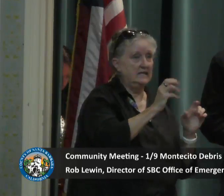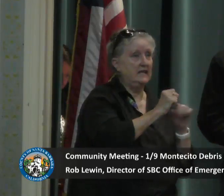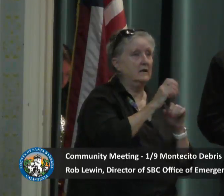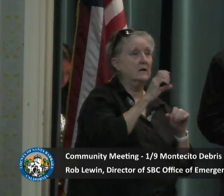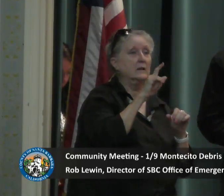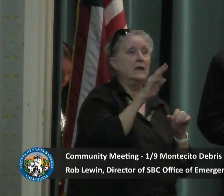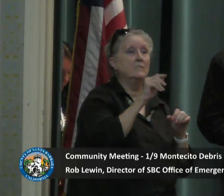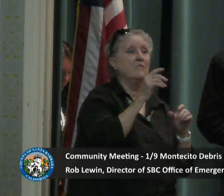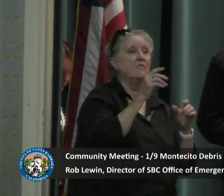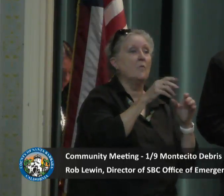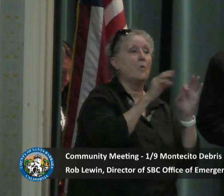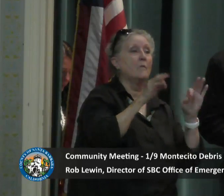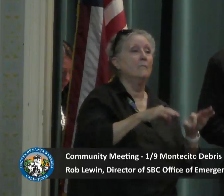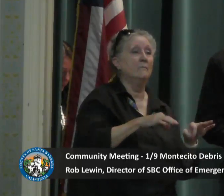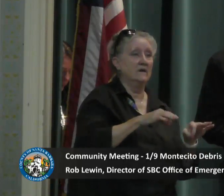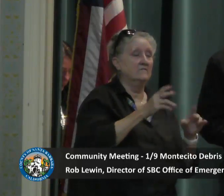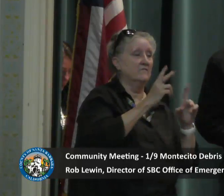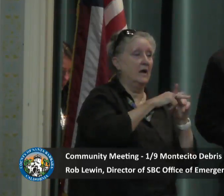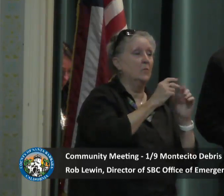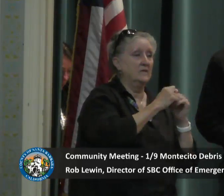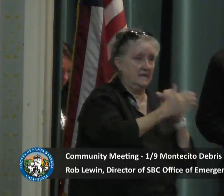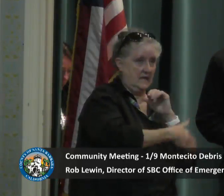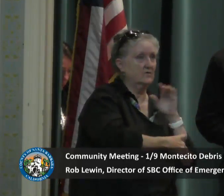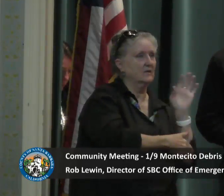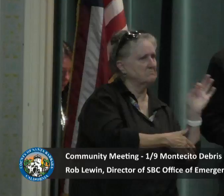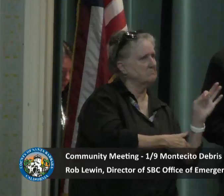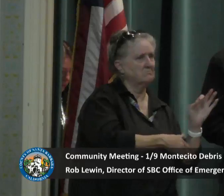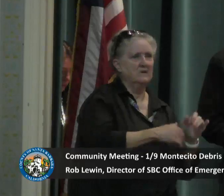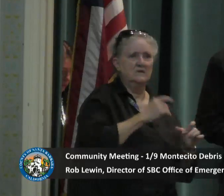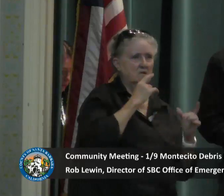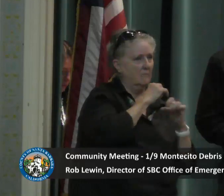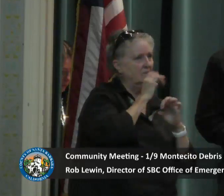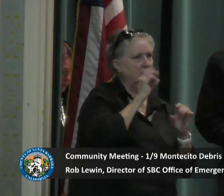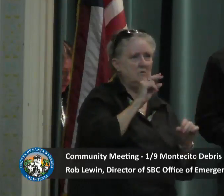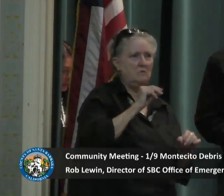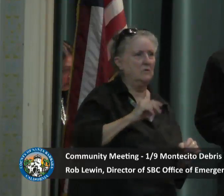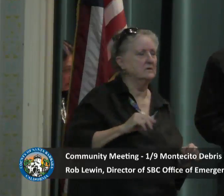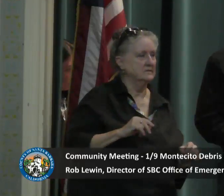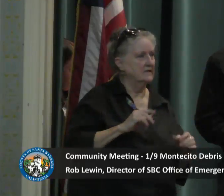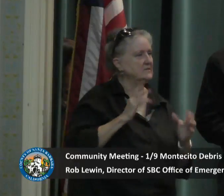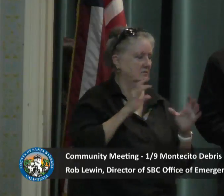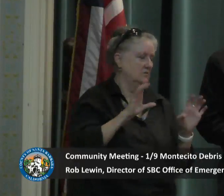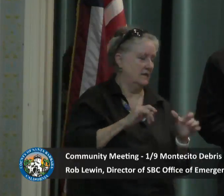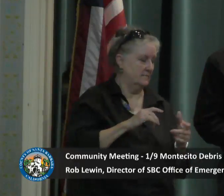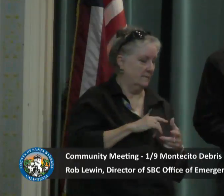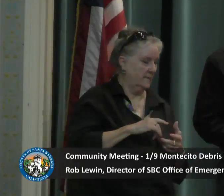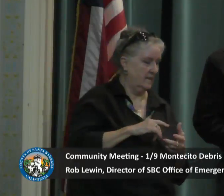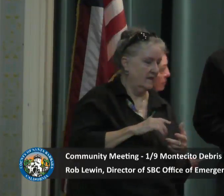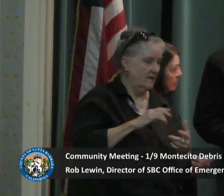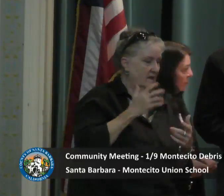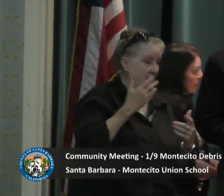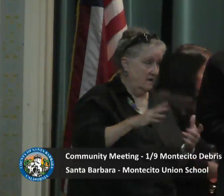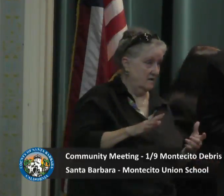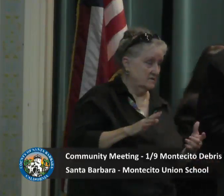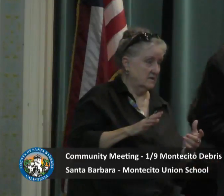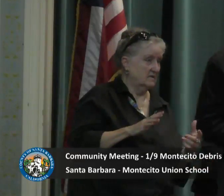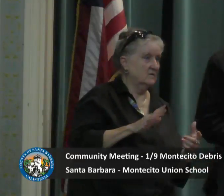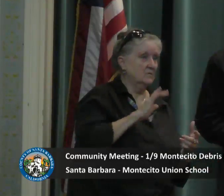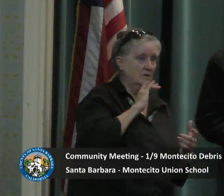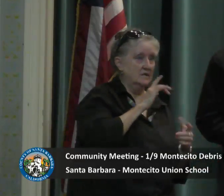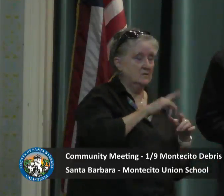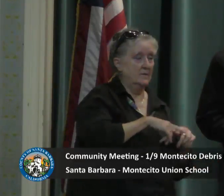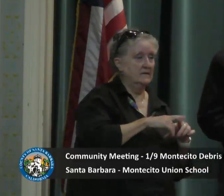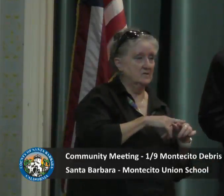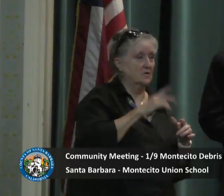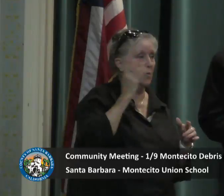claim form and file it with the county. It's not a complicated claim form. And that said, it really